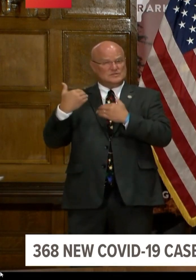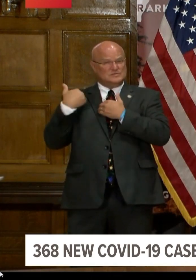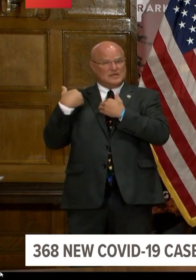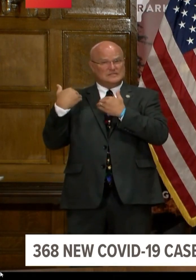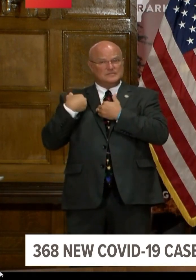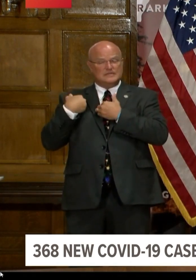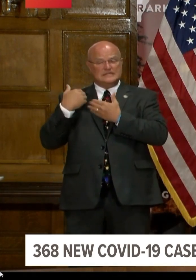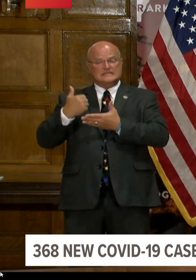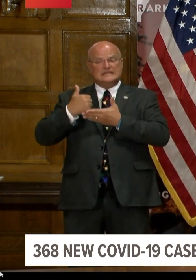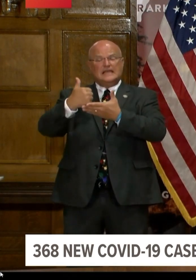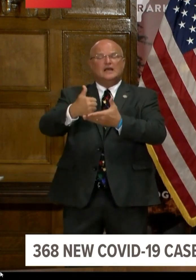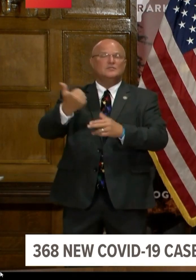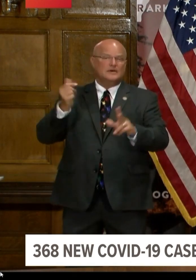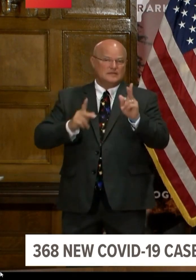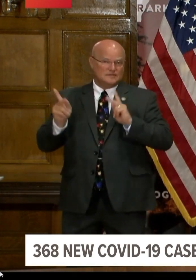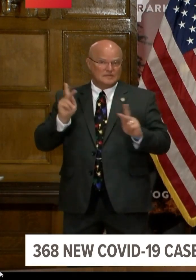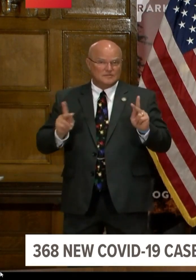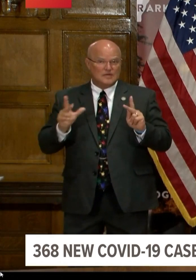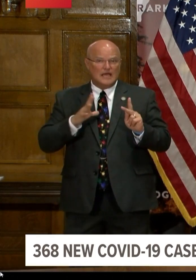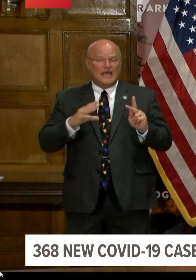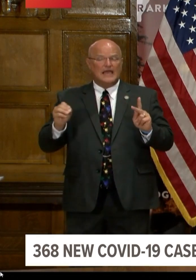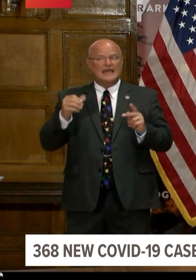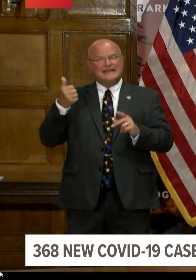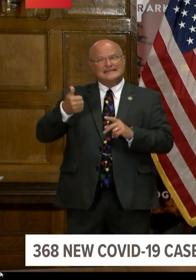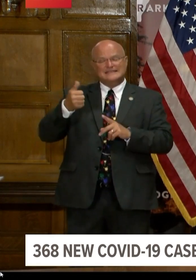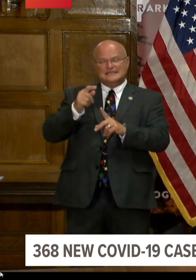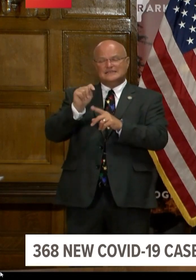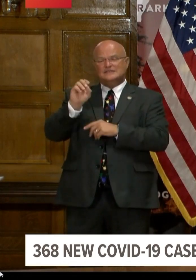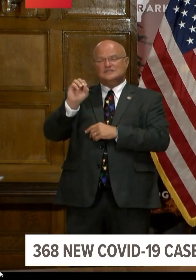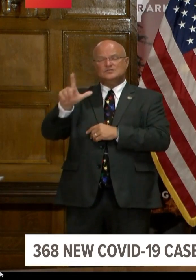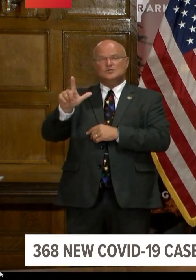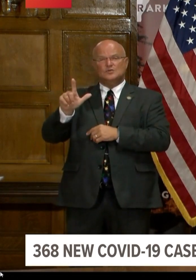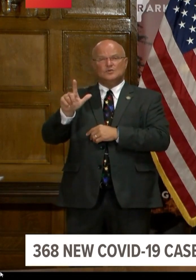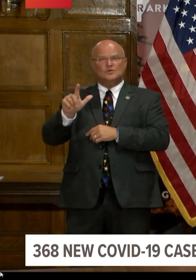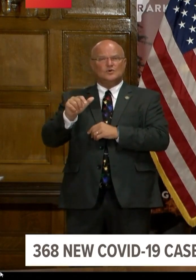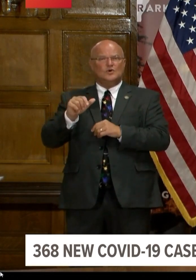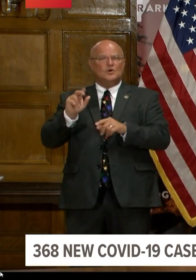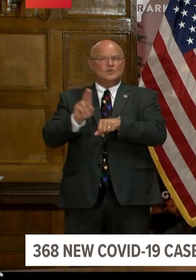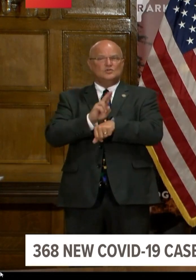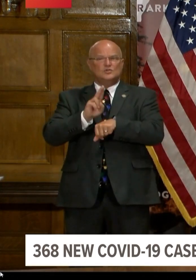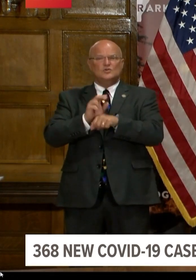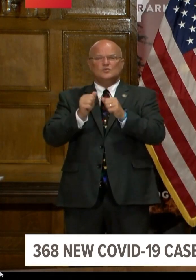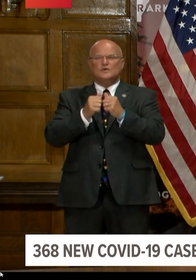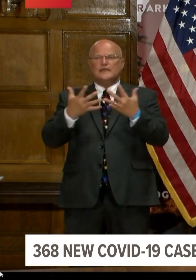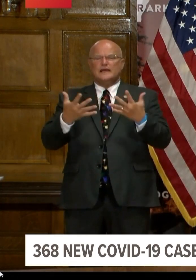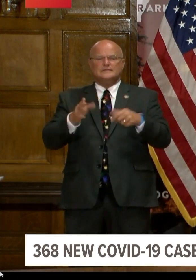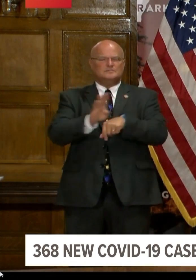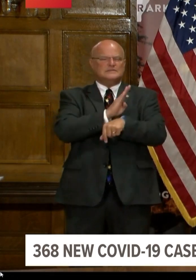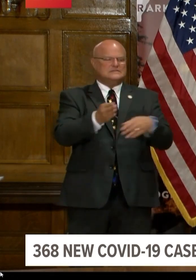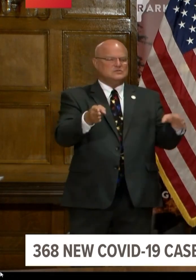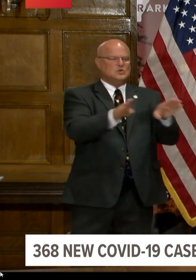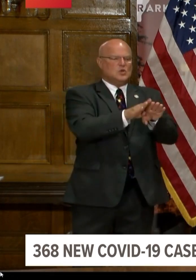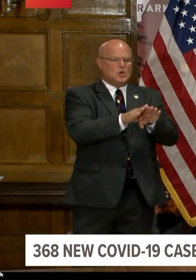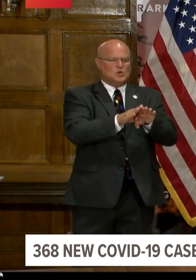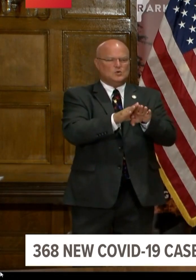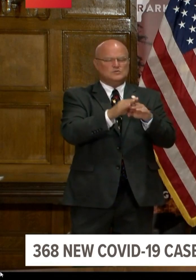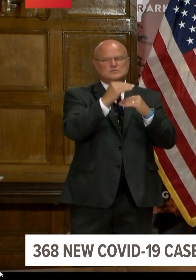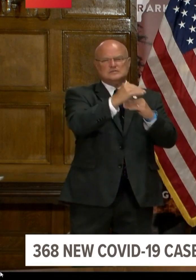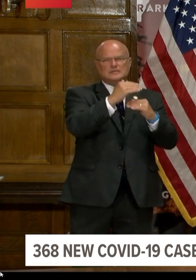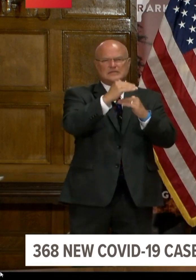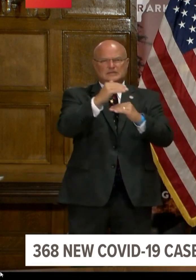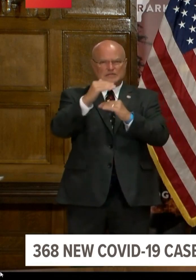toward others, and it's a tool that we can use without having to close businesses and put more restrictions